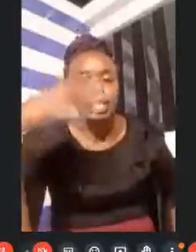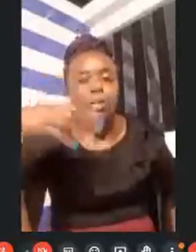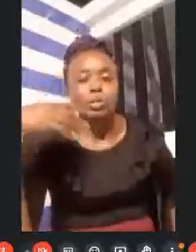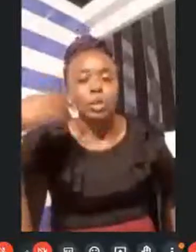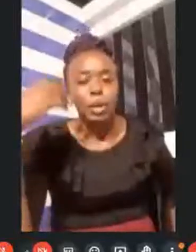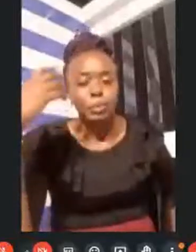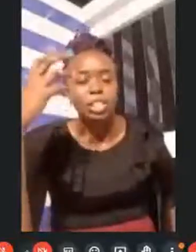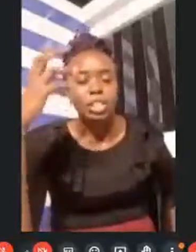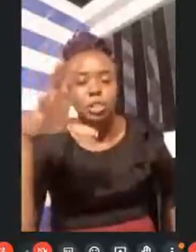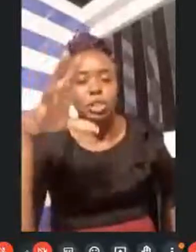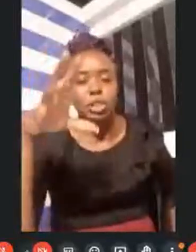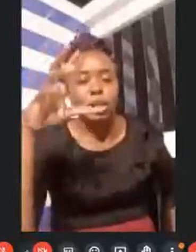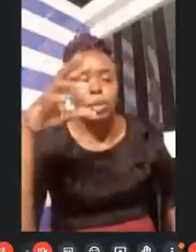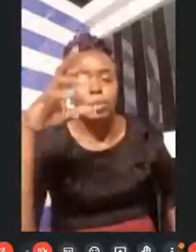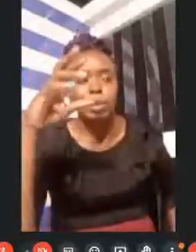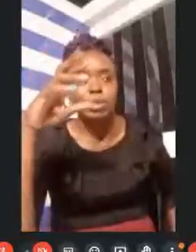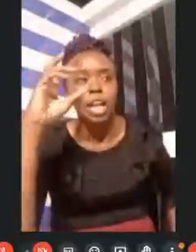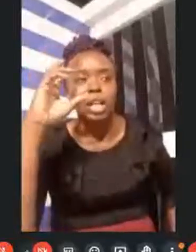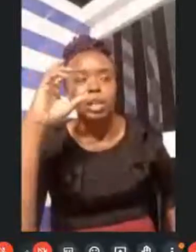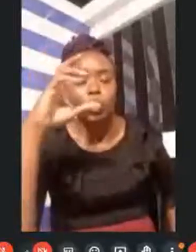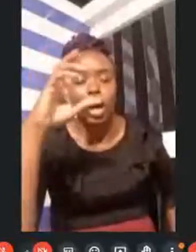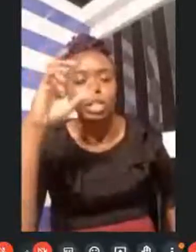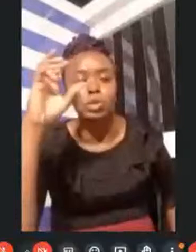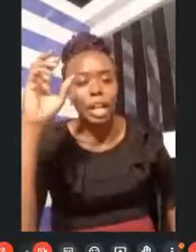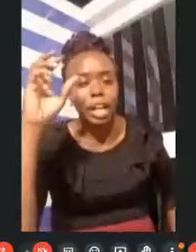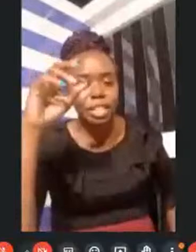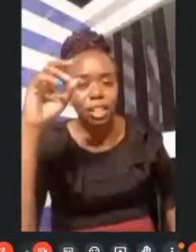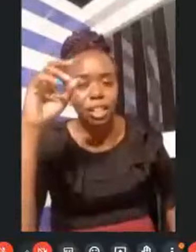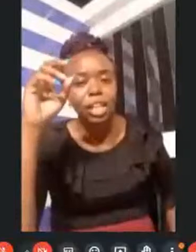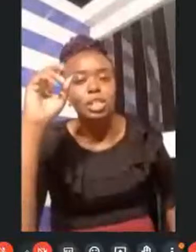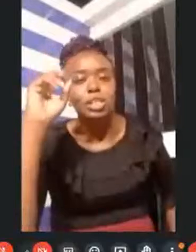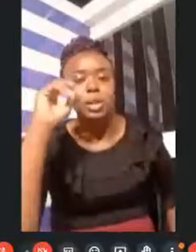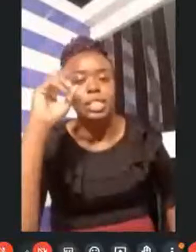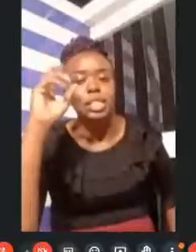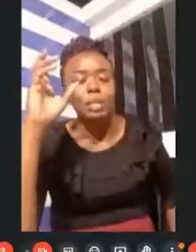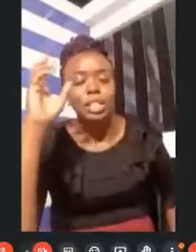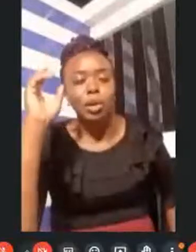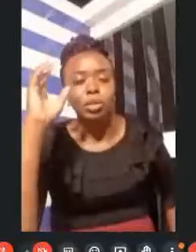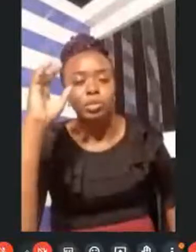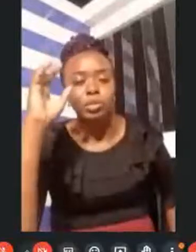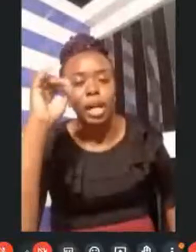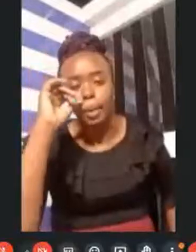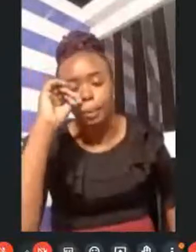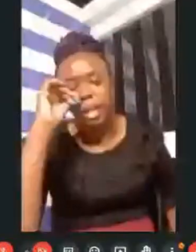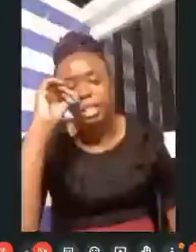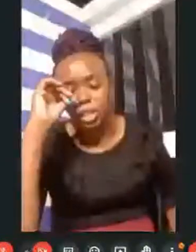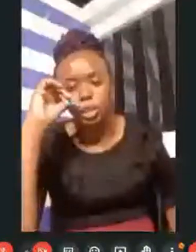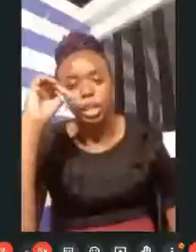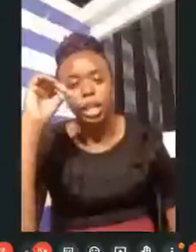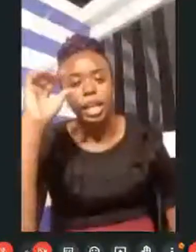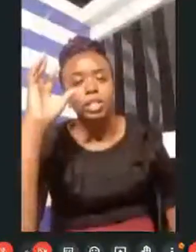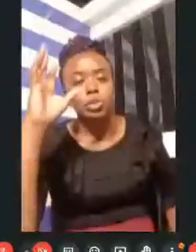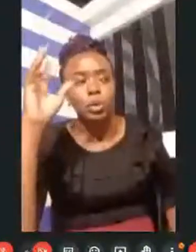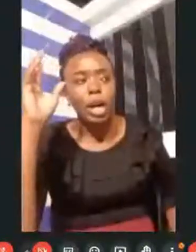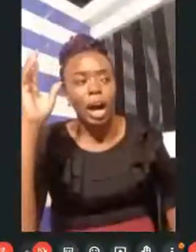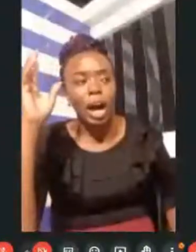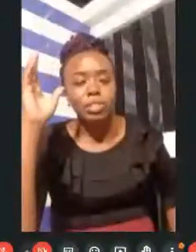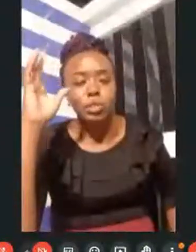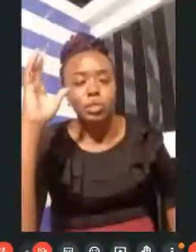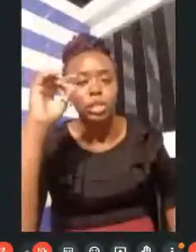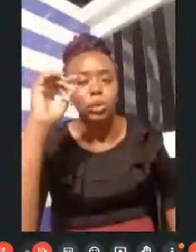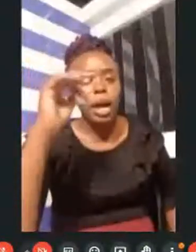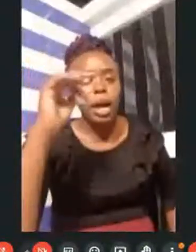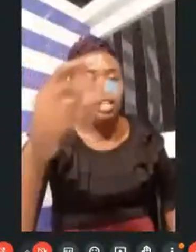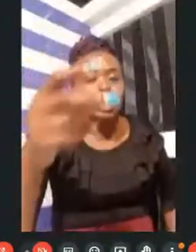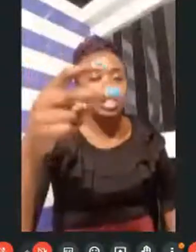juu, it's a matter of repetition. Remember we've done 1 to 19. So it's a matter of repetition. So